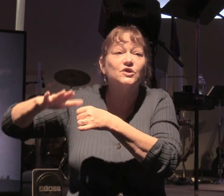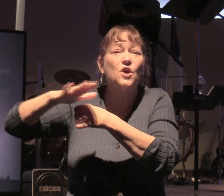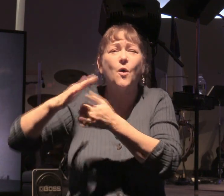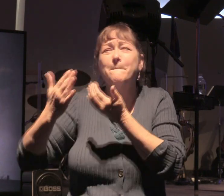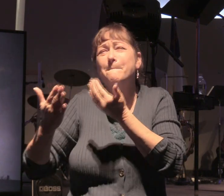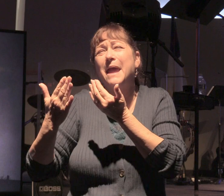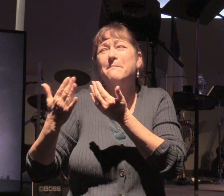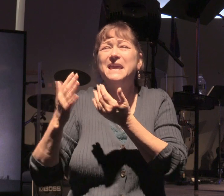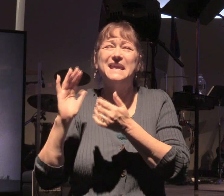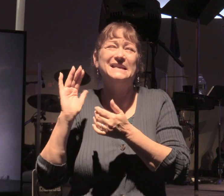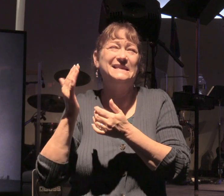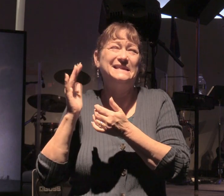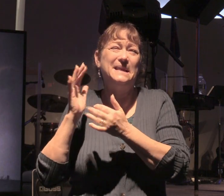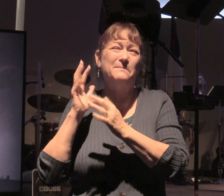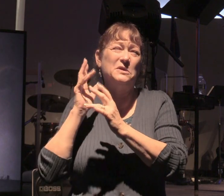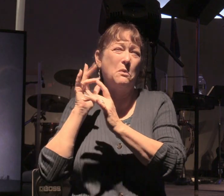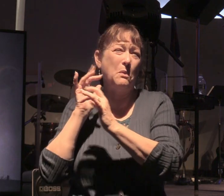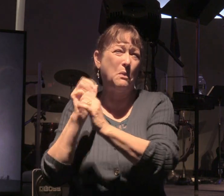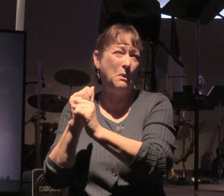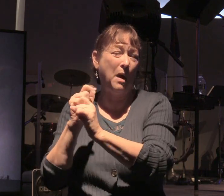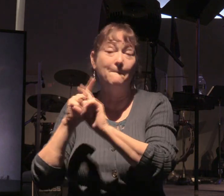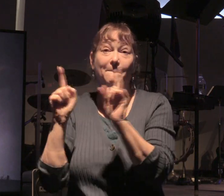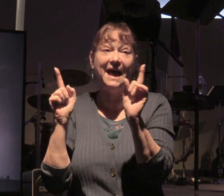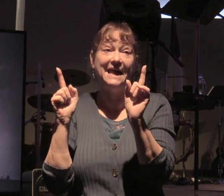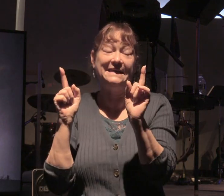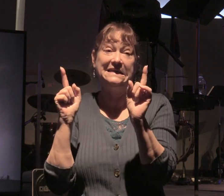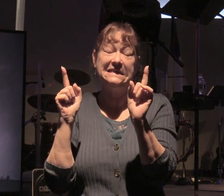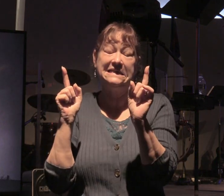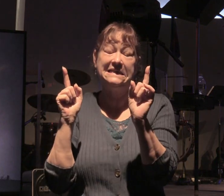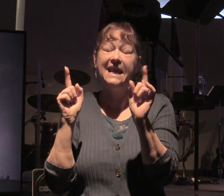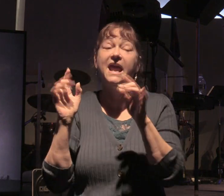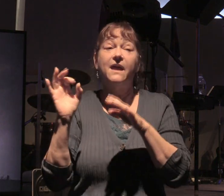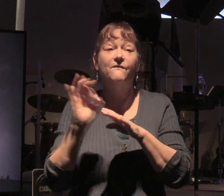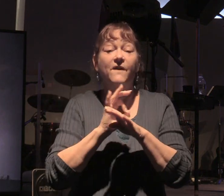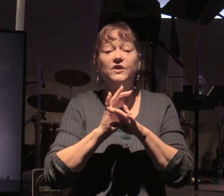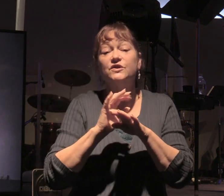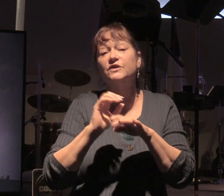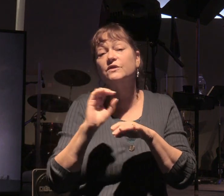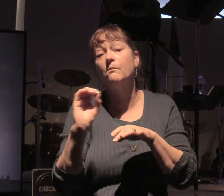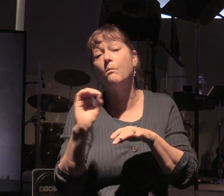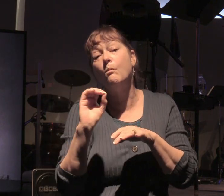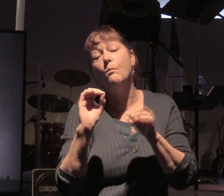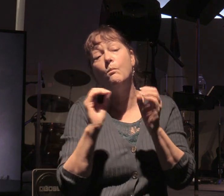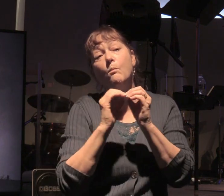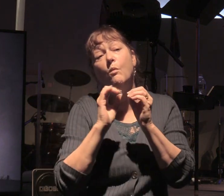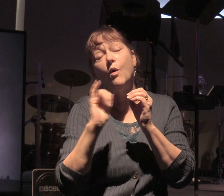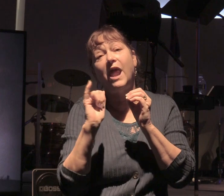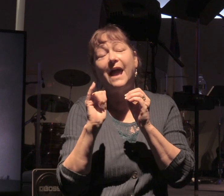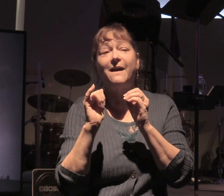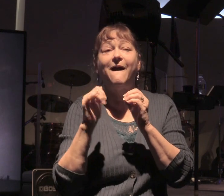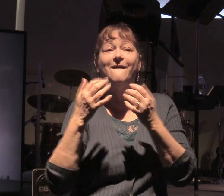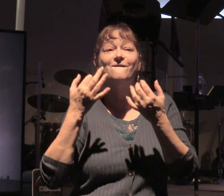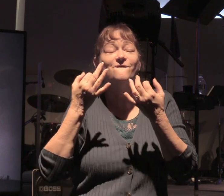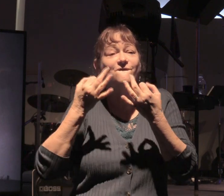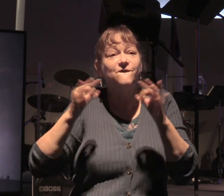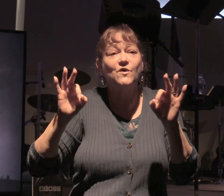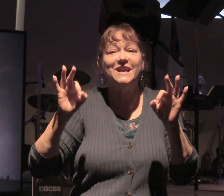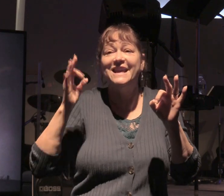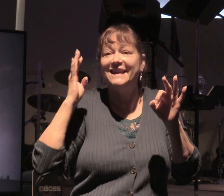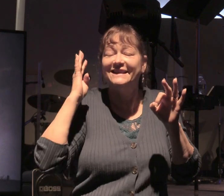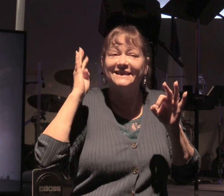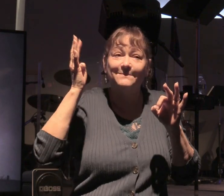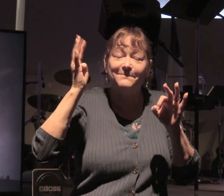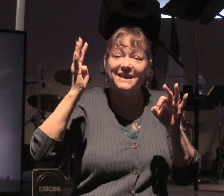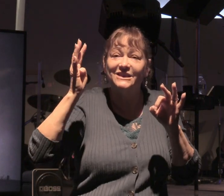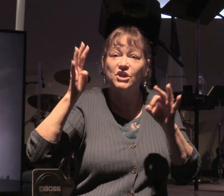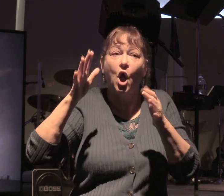sound appealing in theory. But in practice, these zones function more like free speech quarantines,